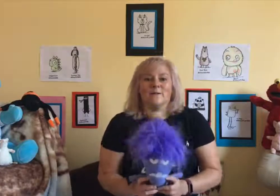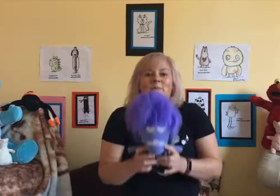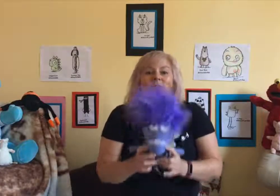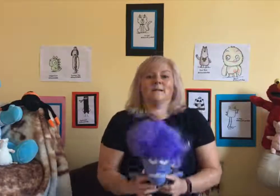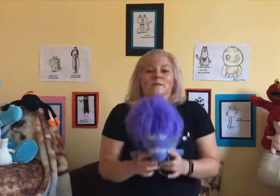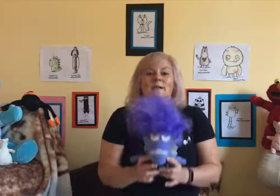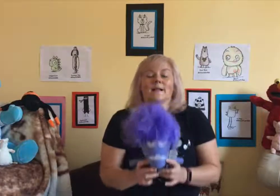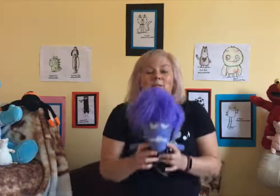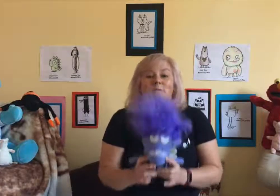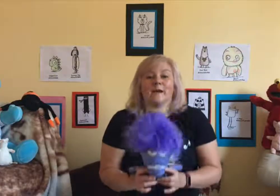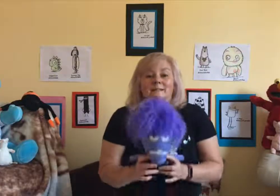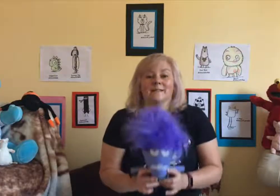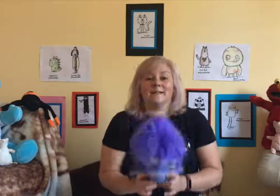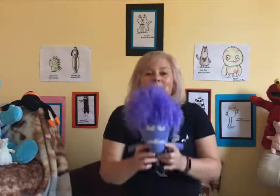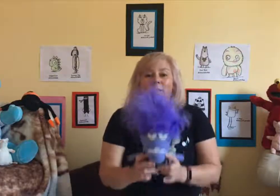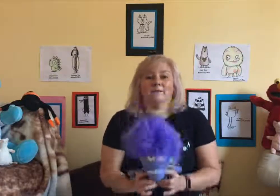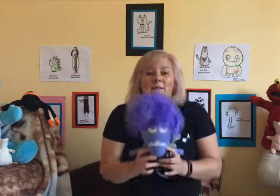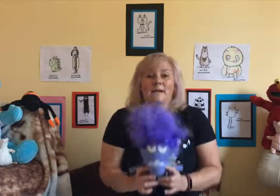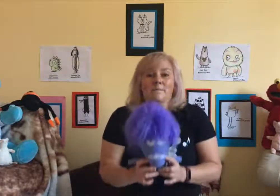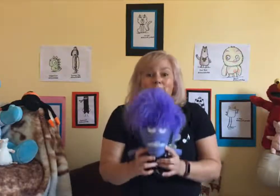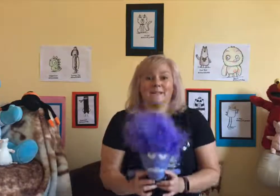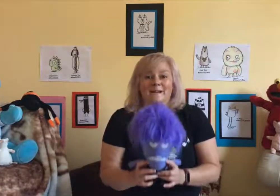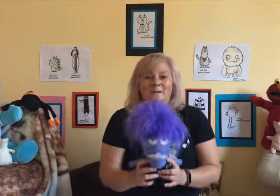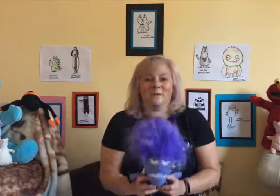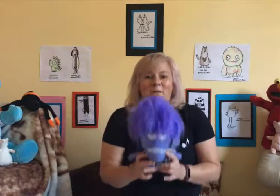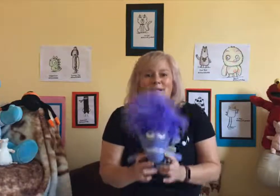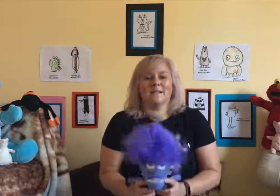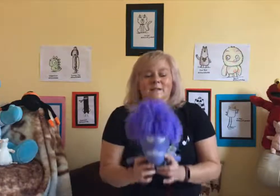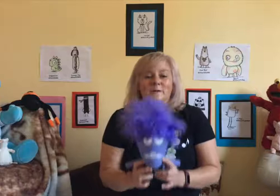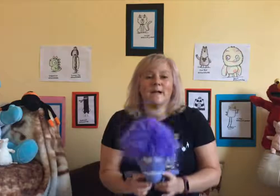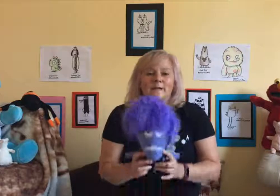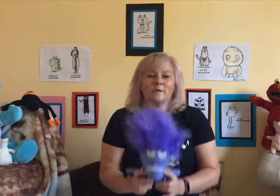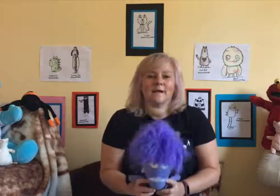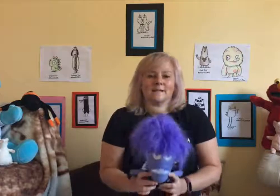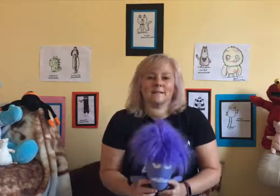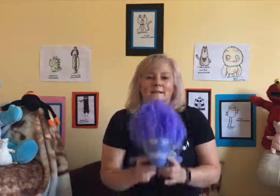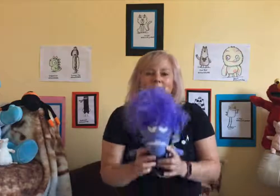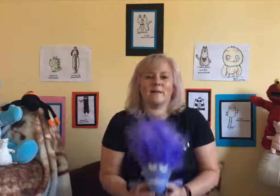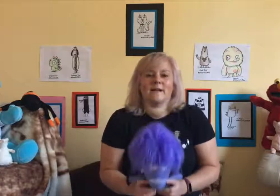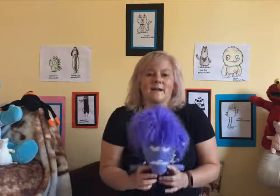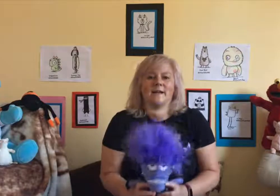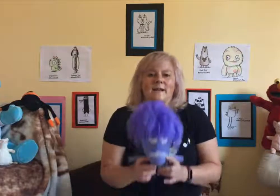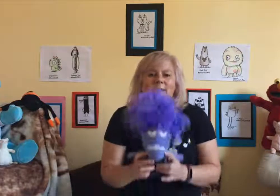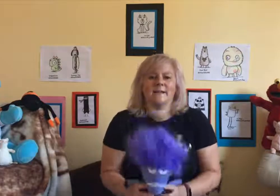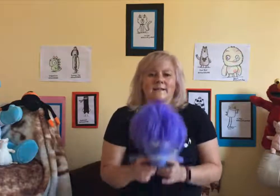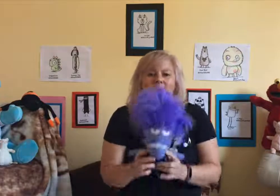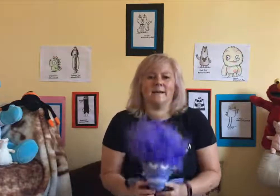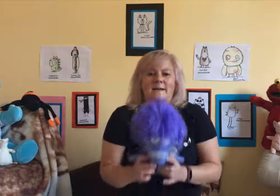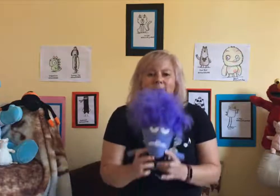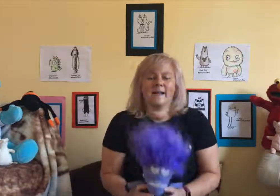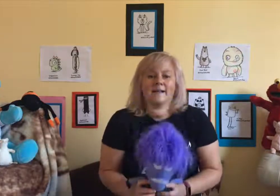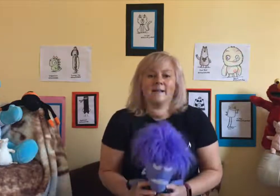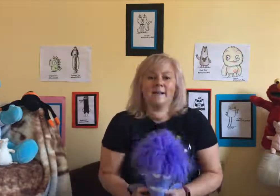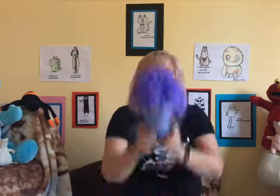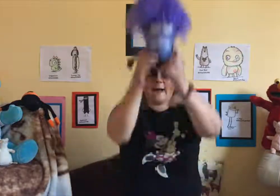the little yellow tractor, bouncing up and down on the little yellow tractor, bringing in the hay. Hey!